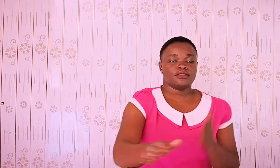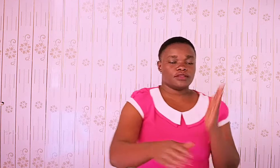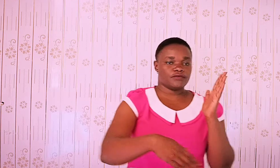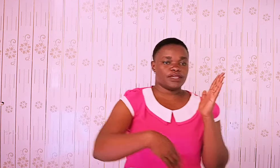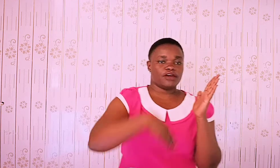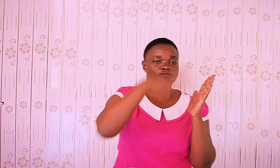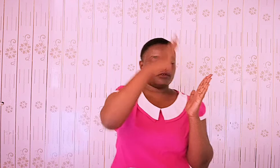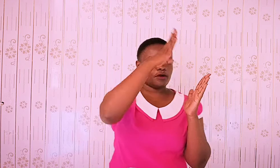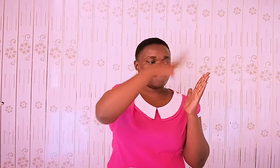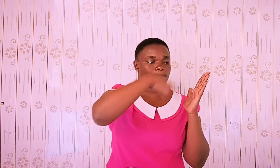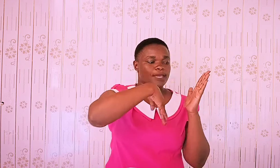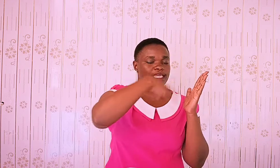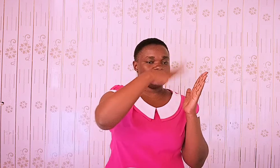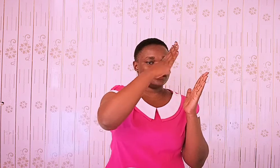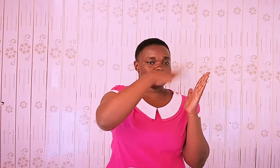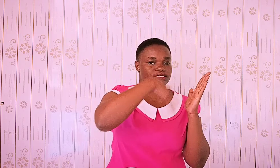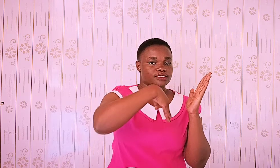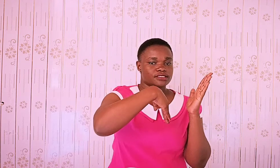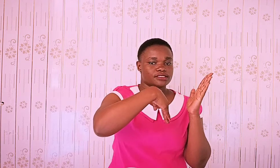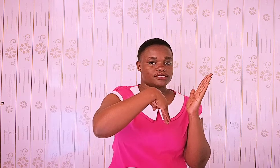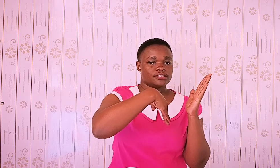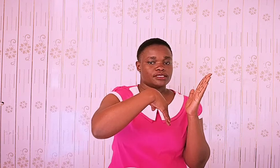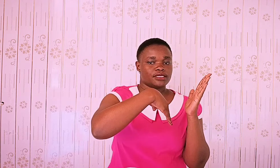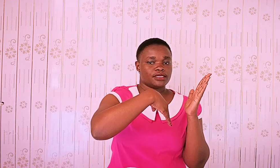Then we have paint.